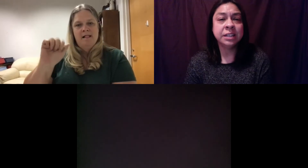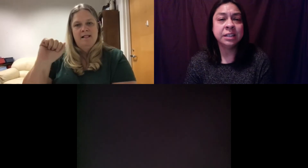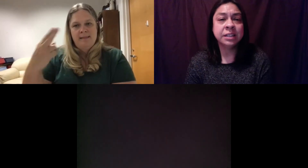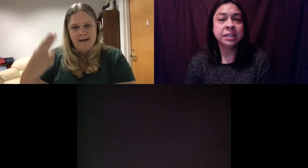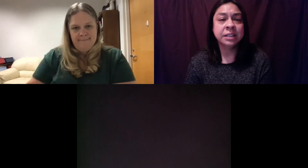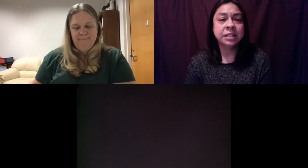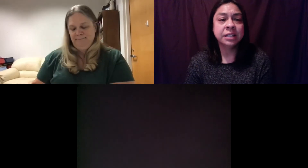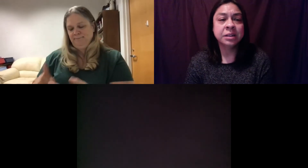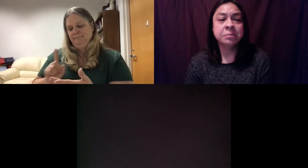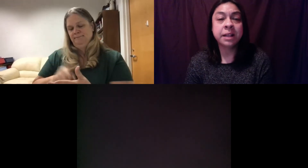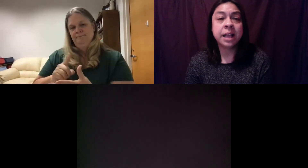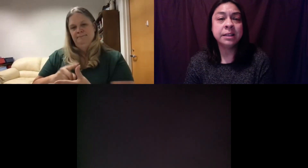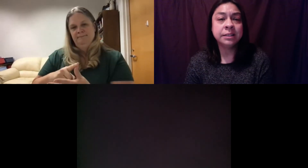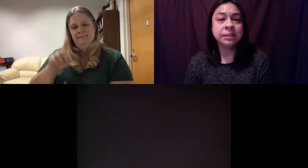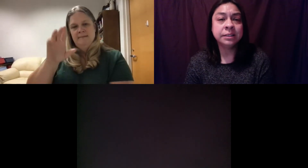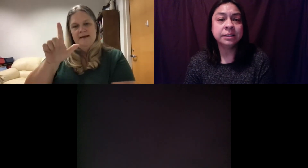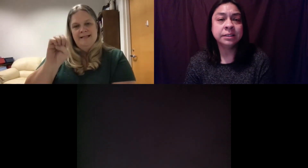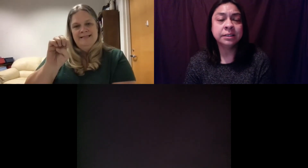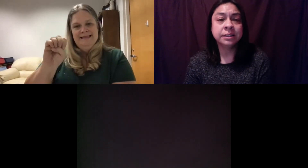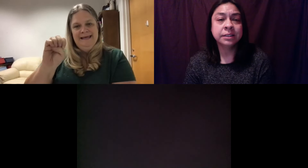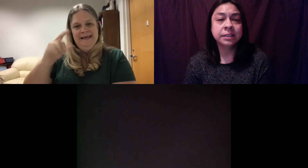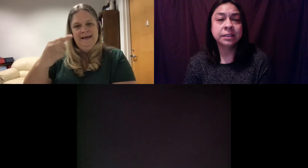Ejani, Bella,